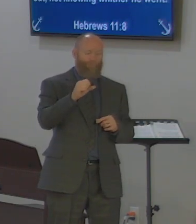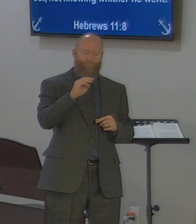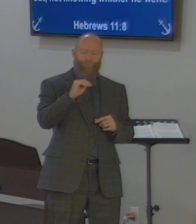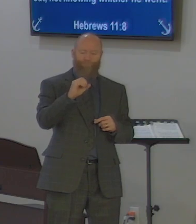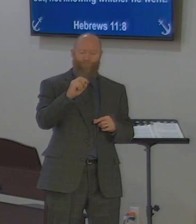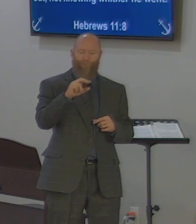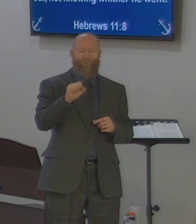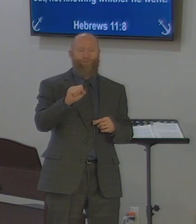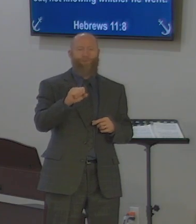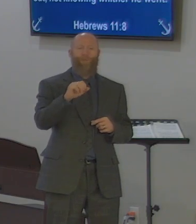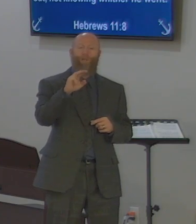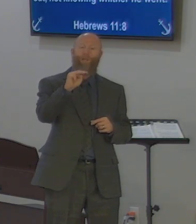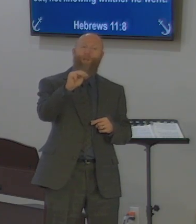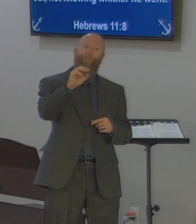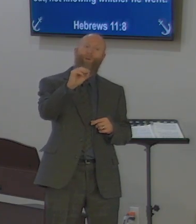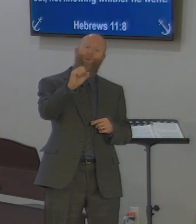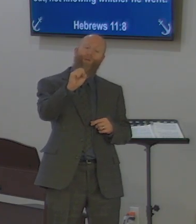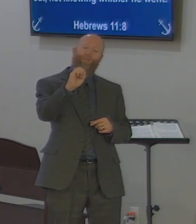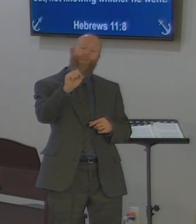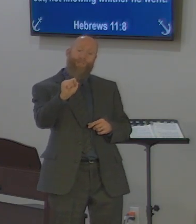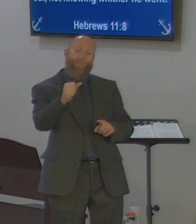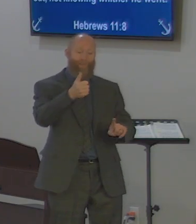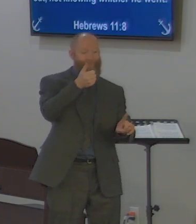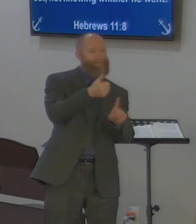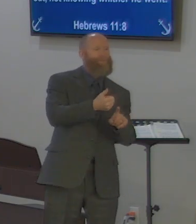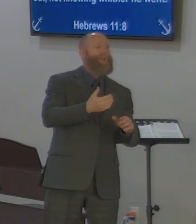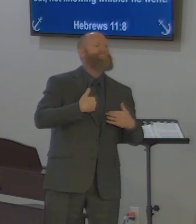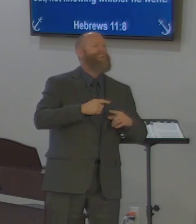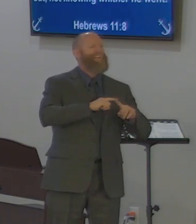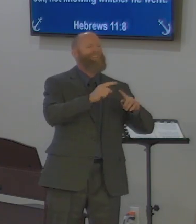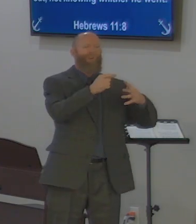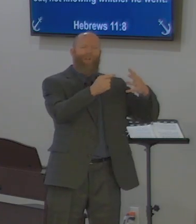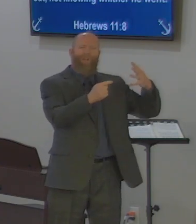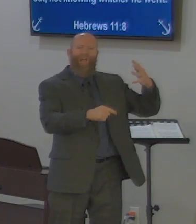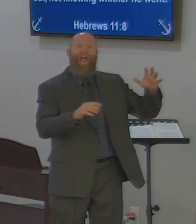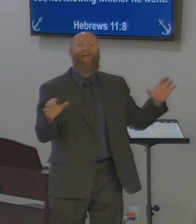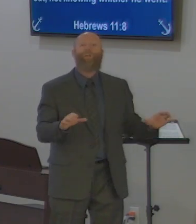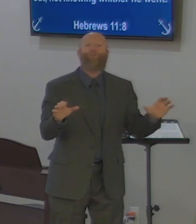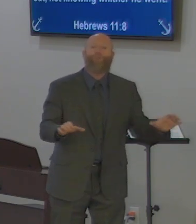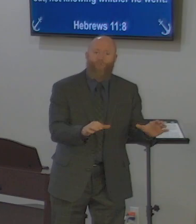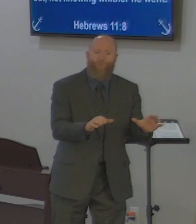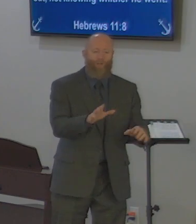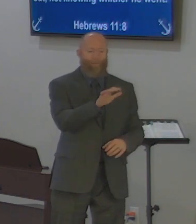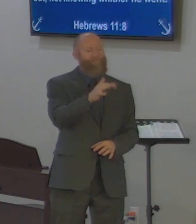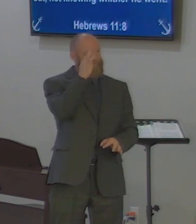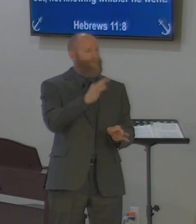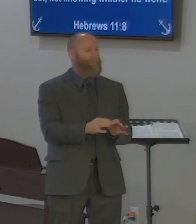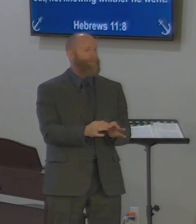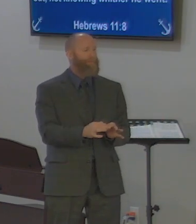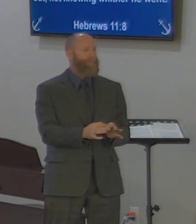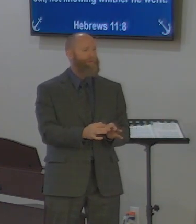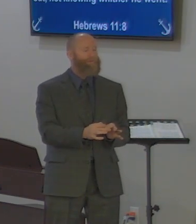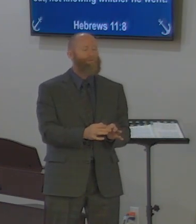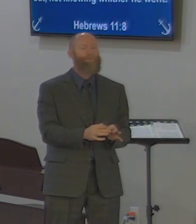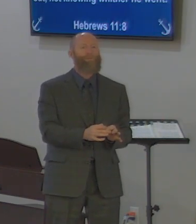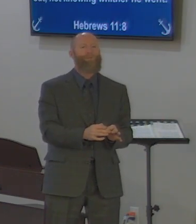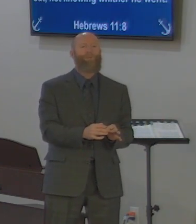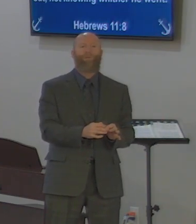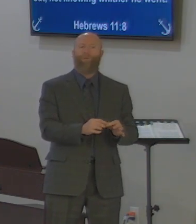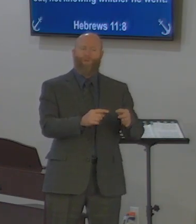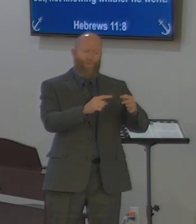did specific actions by faith. They did specific things by faith.